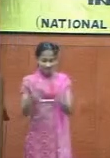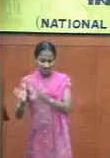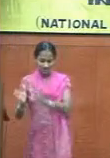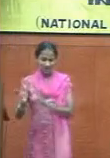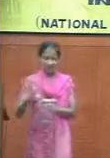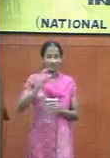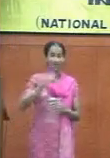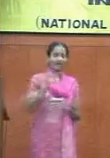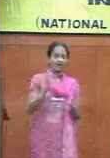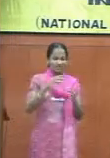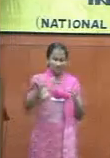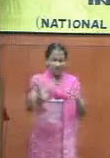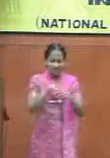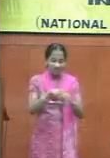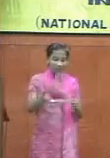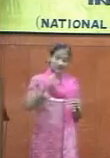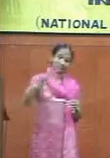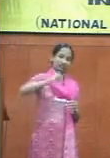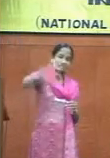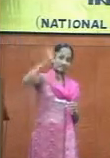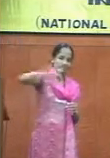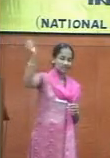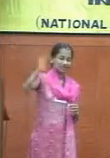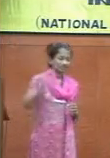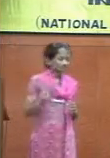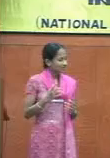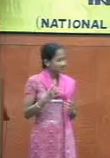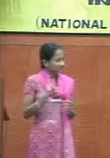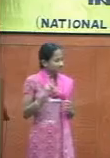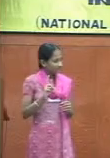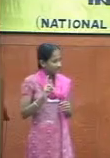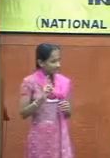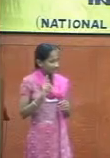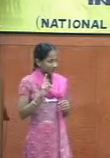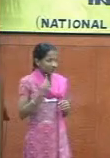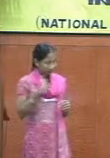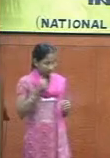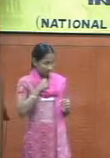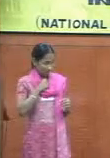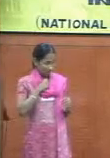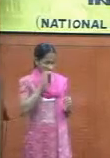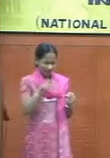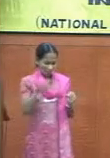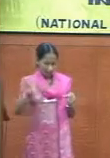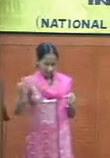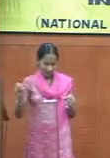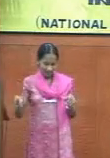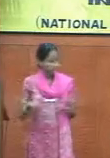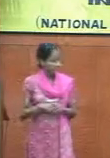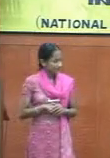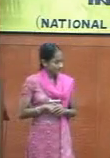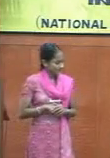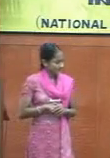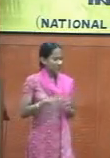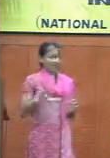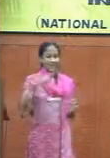being involved. So they became aware. The planning commission, our own member, social welfare member, steering committee